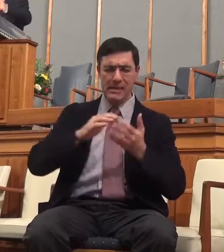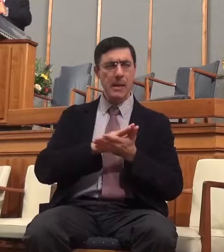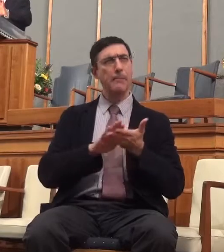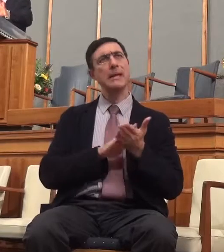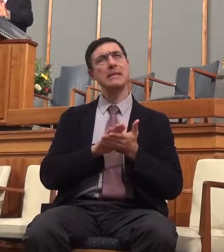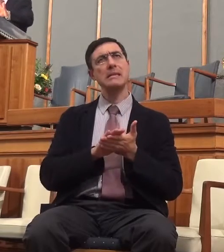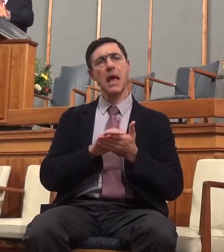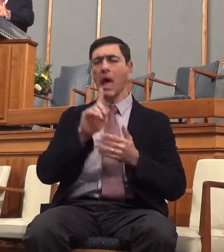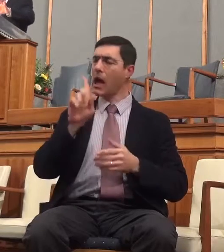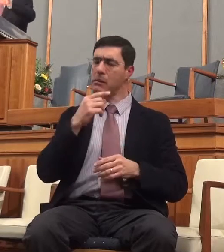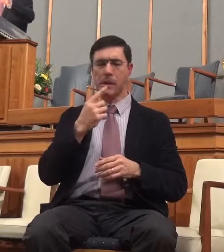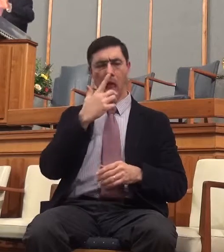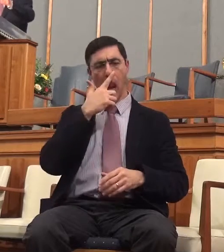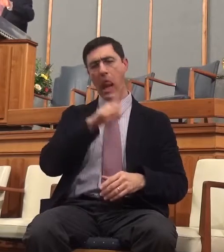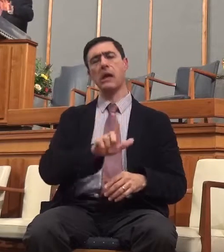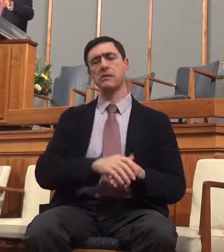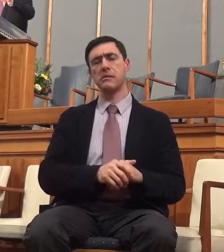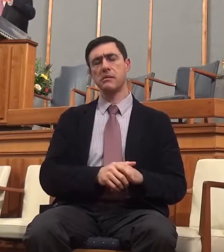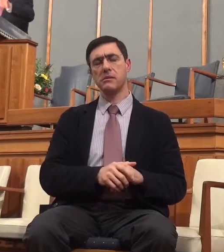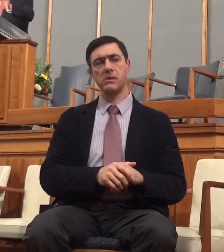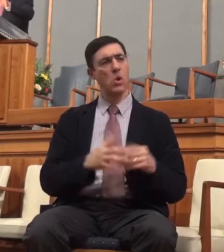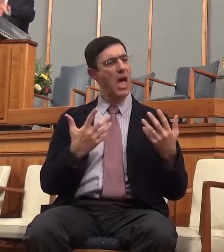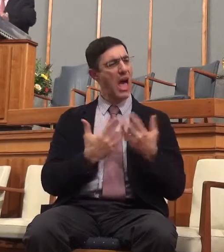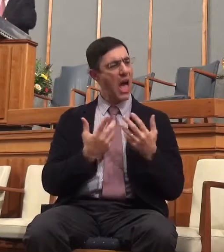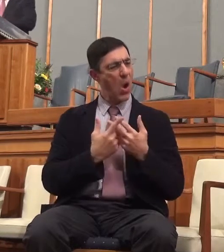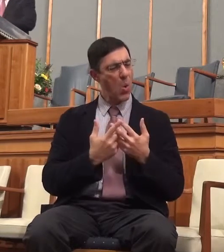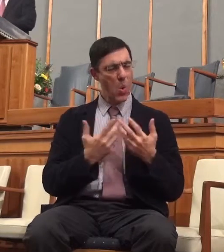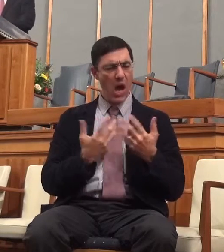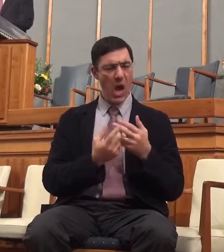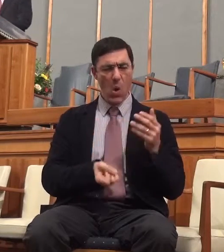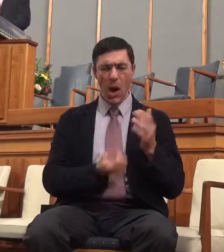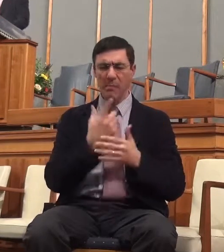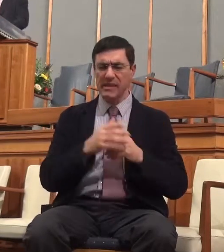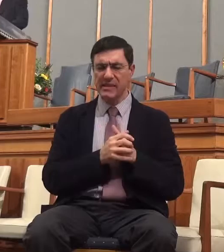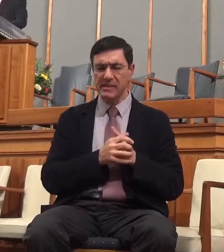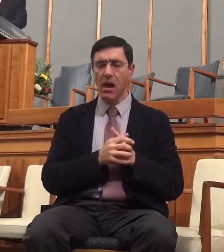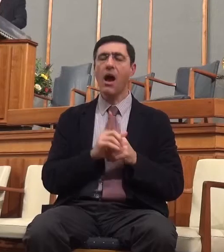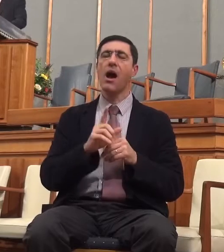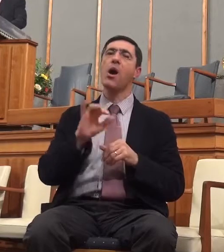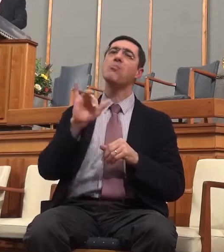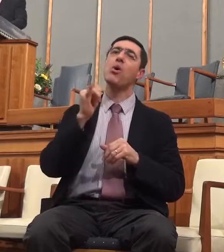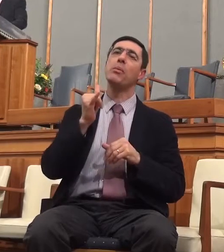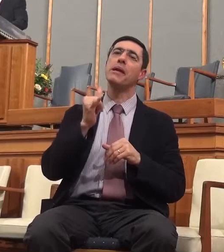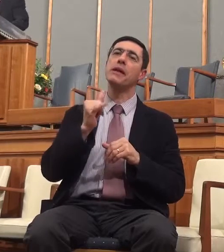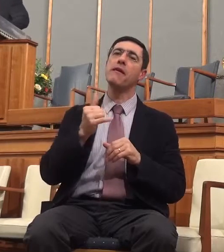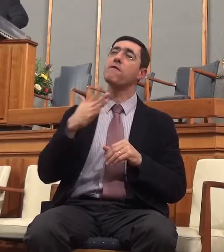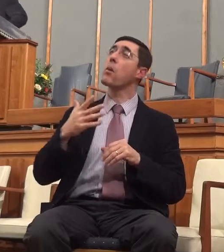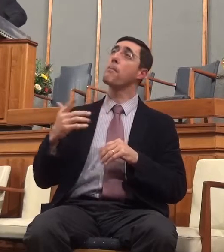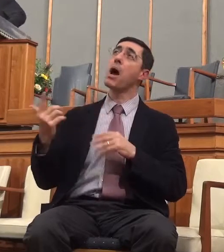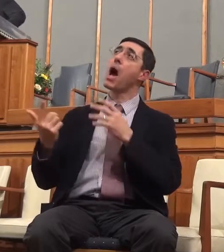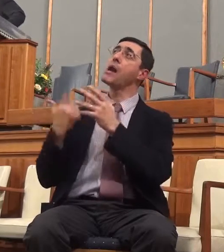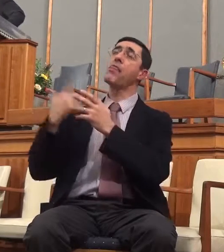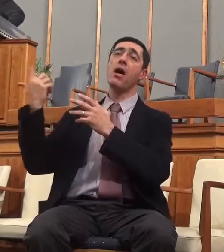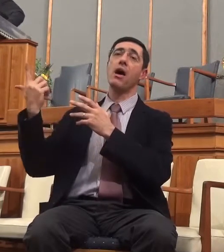is inconceivable that life started on this planet. It's equally unlikely that it started